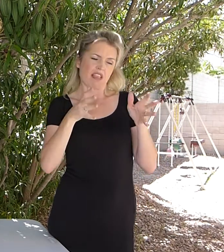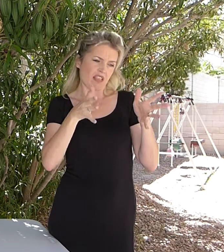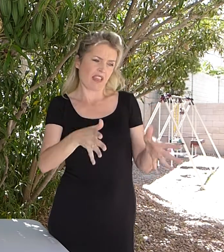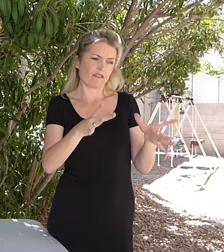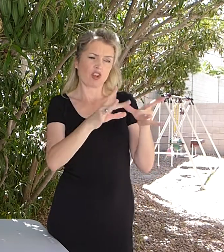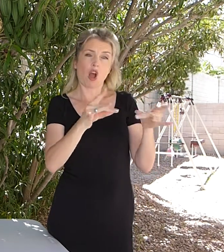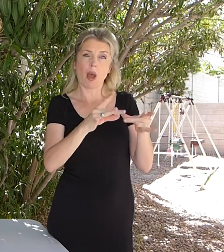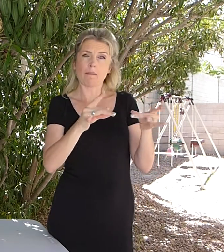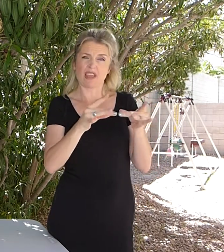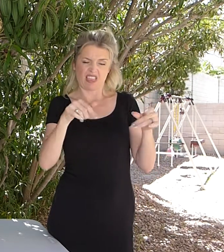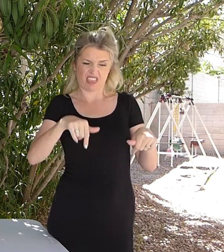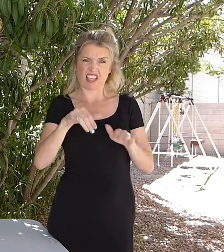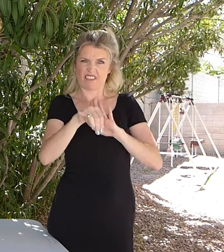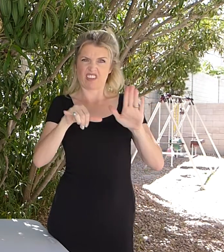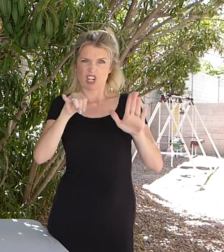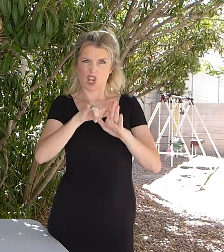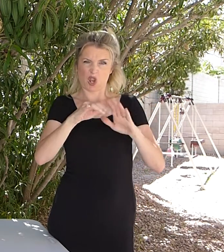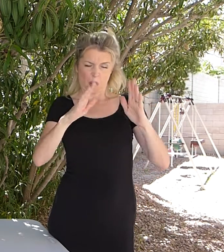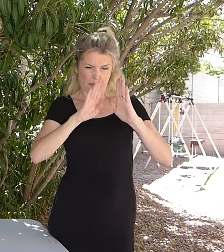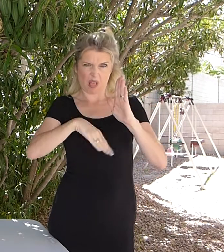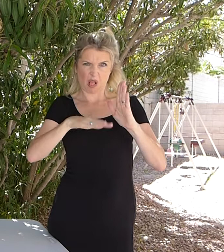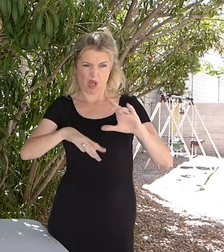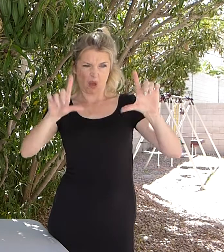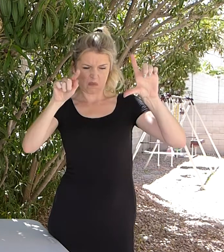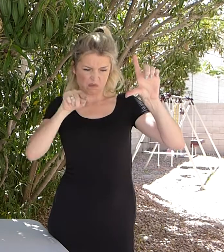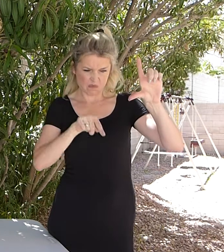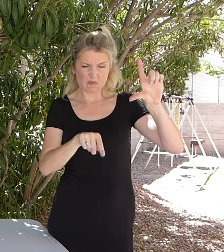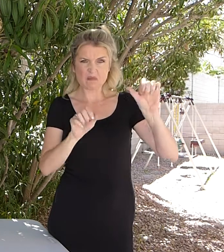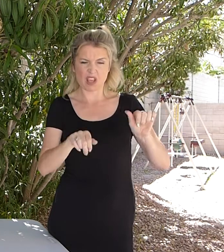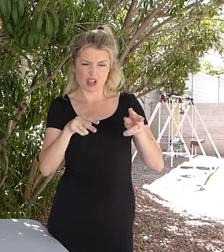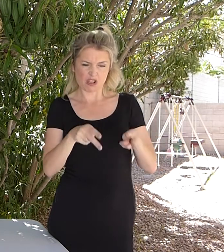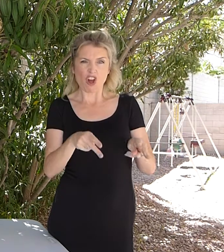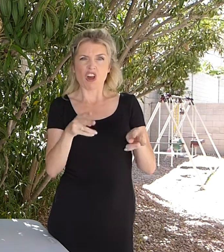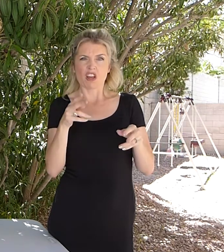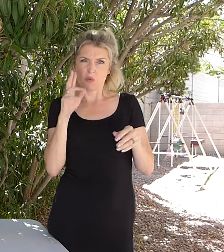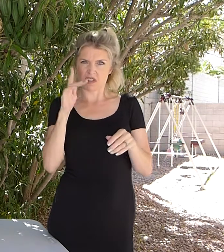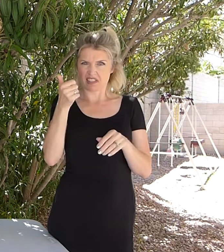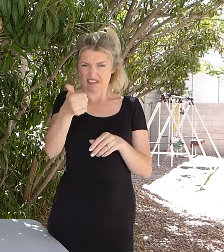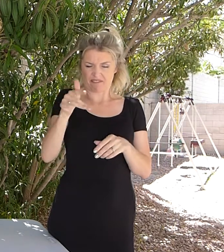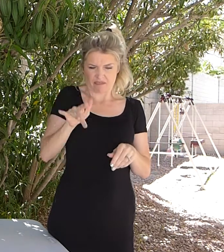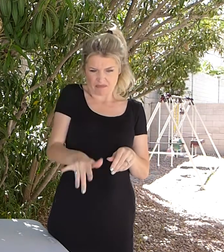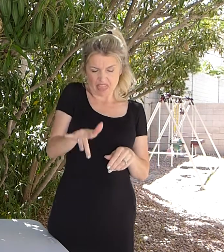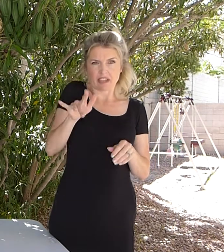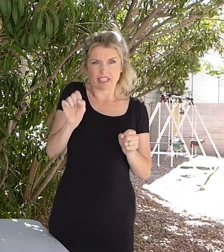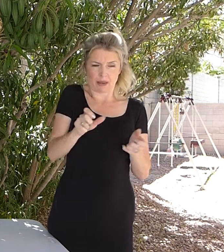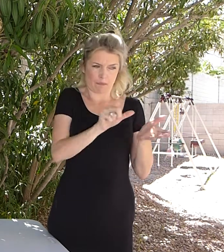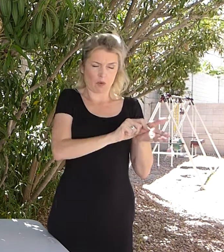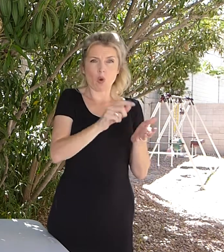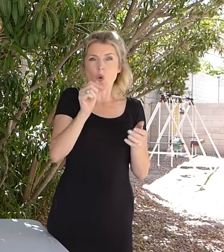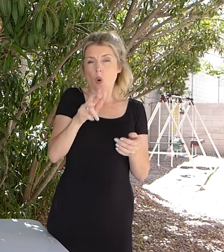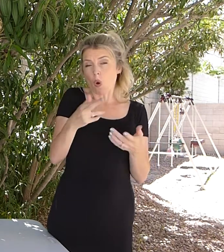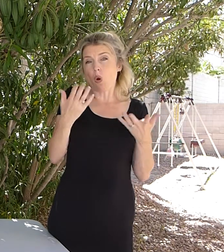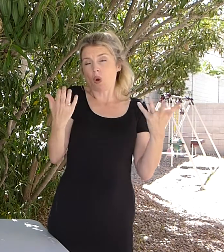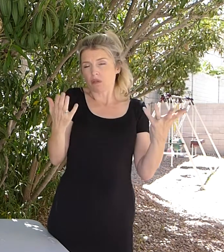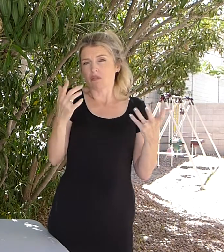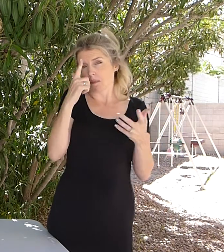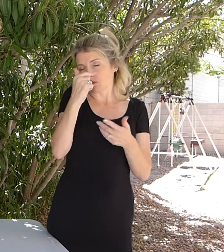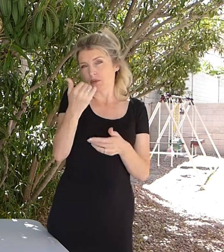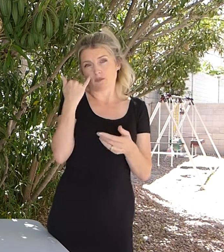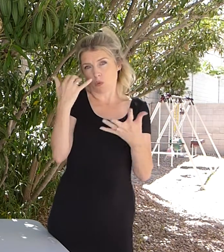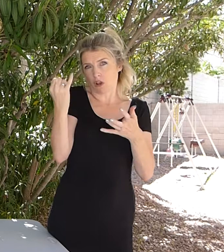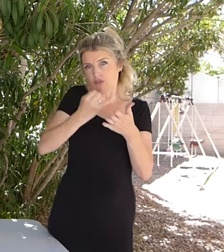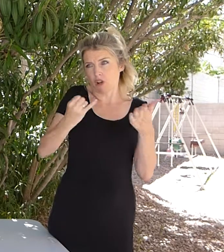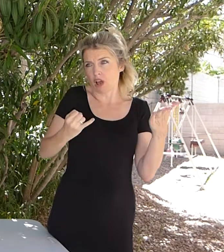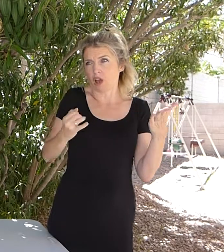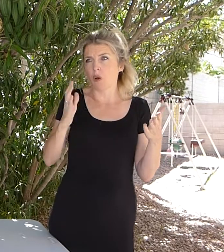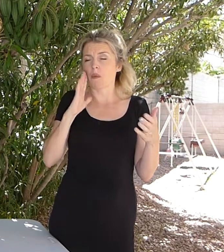leave it in both. And you can print it out. What you're going to do is notice that there is black and orange section,